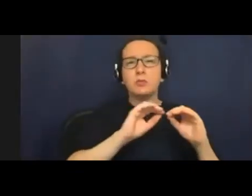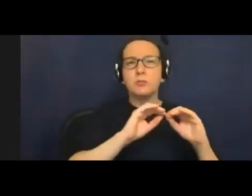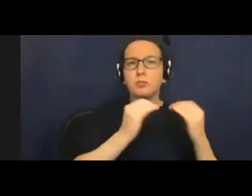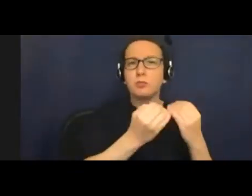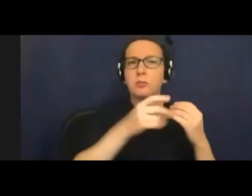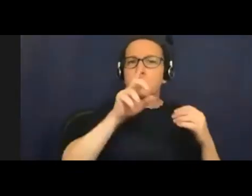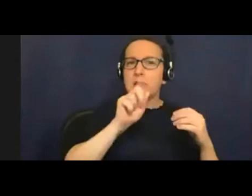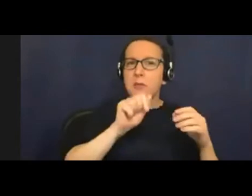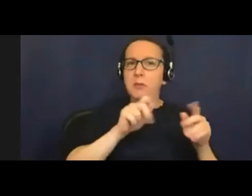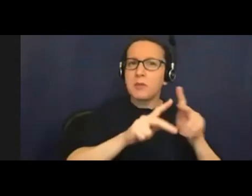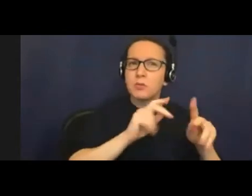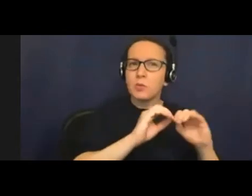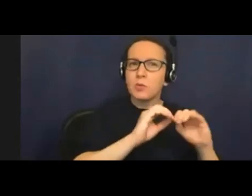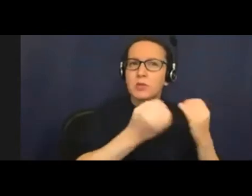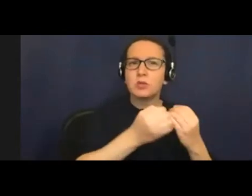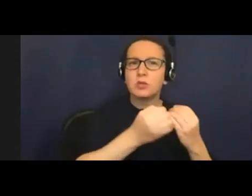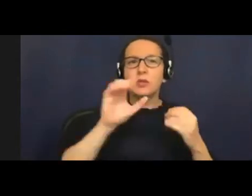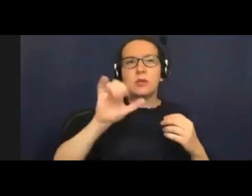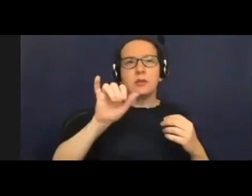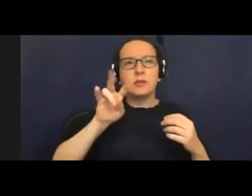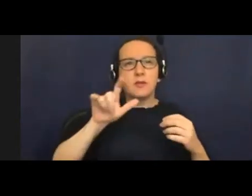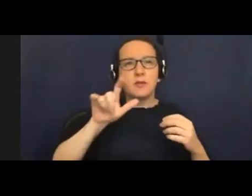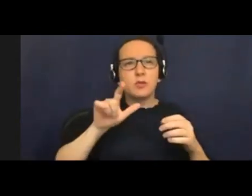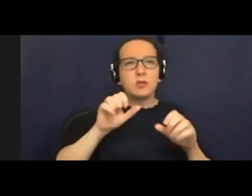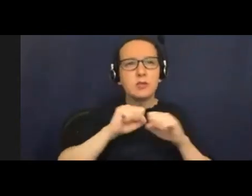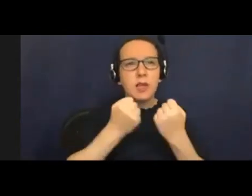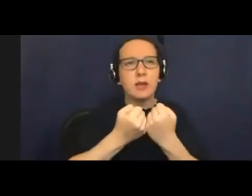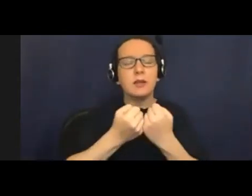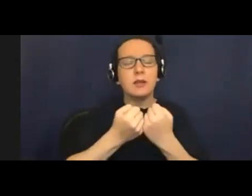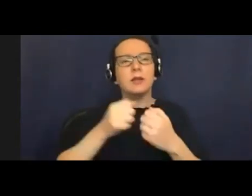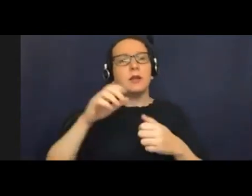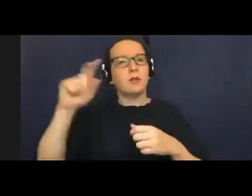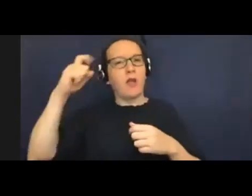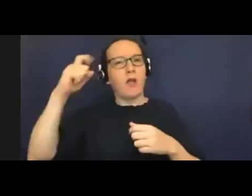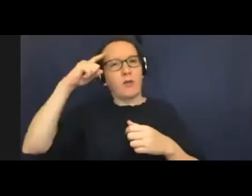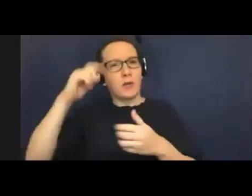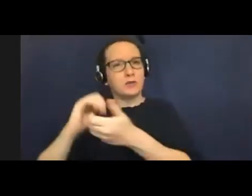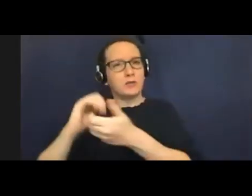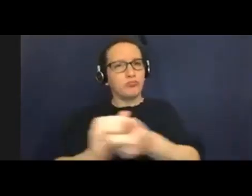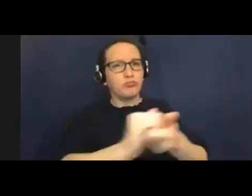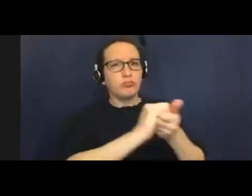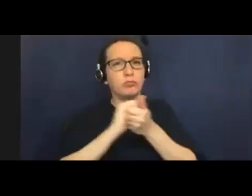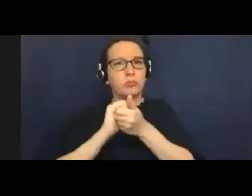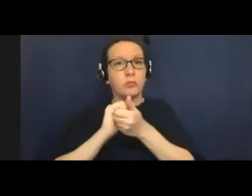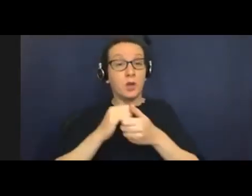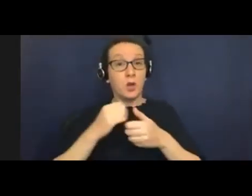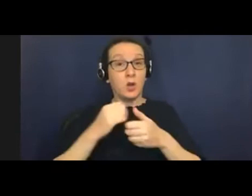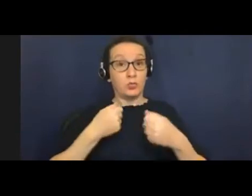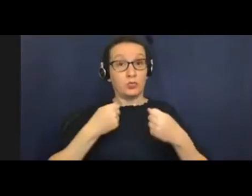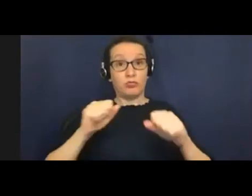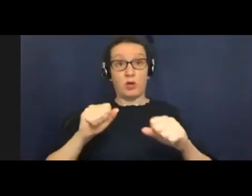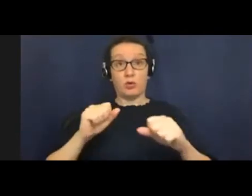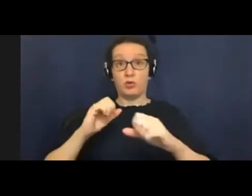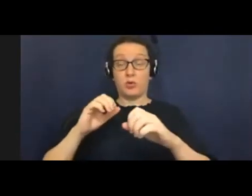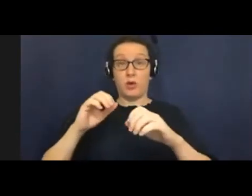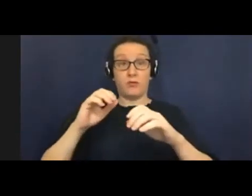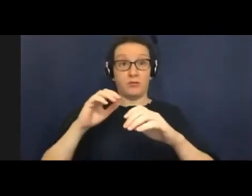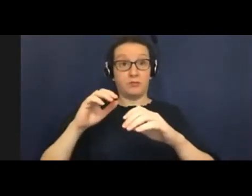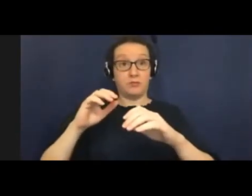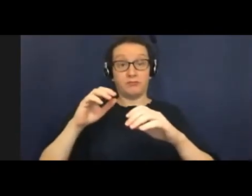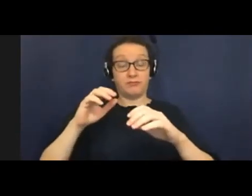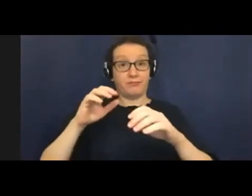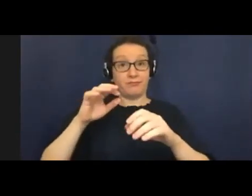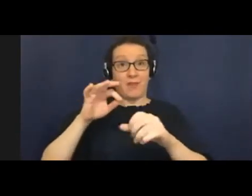governments. We strive to remove barriers which prohibit the full participation of persons with disabilities as